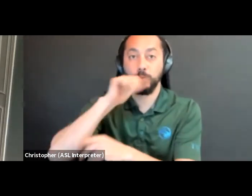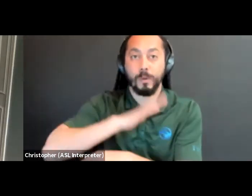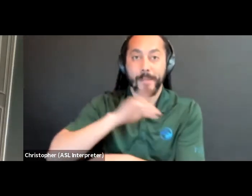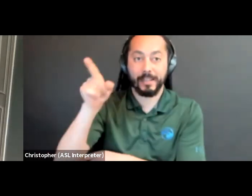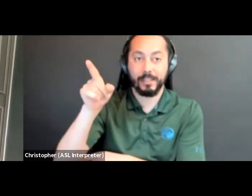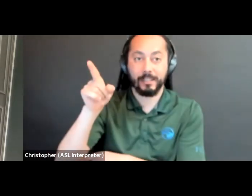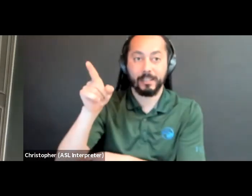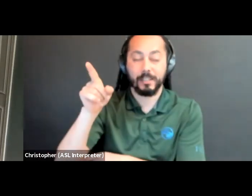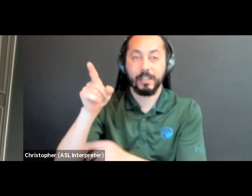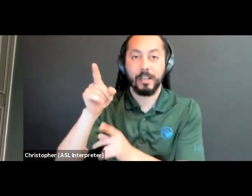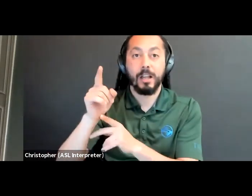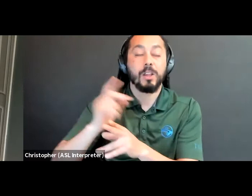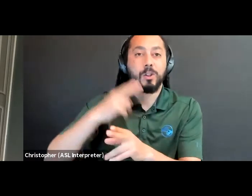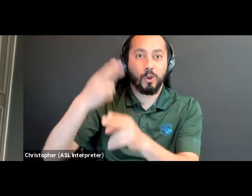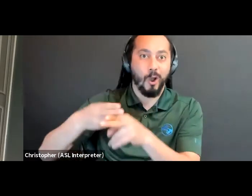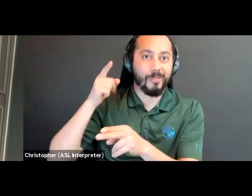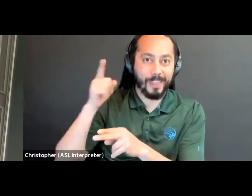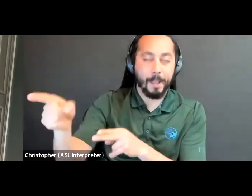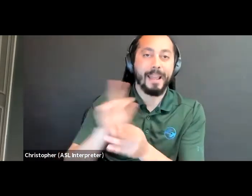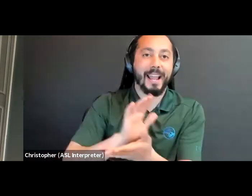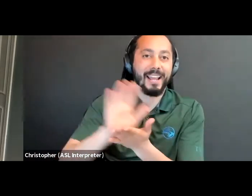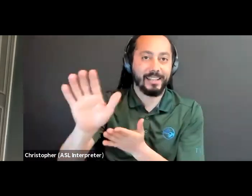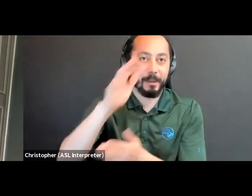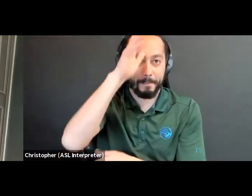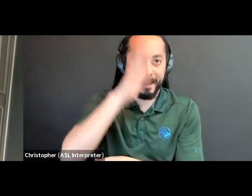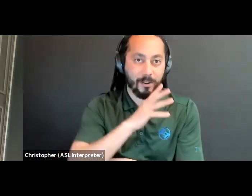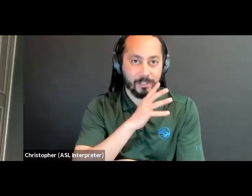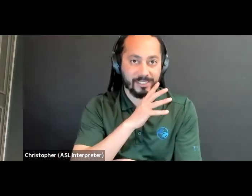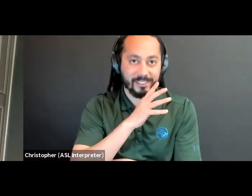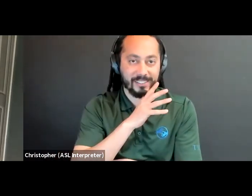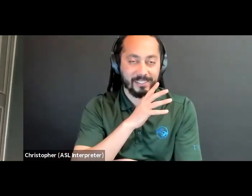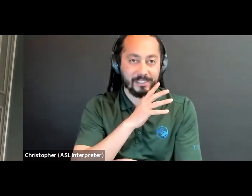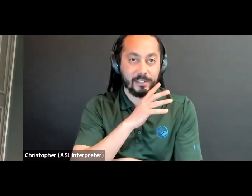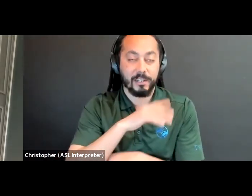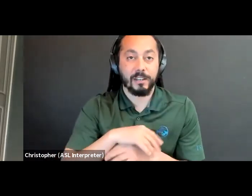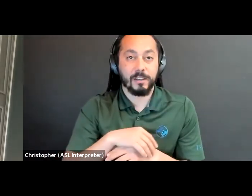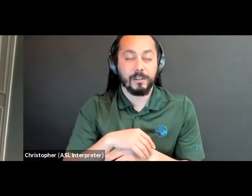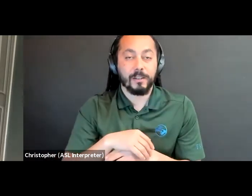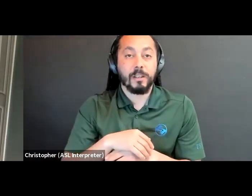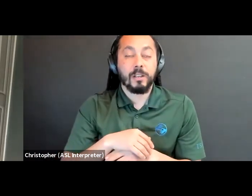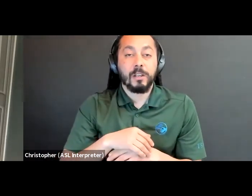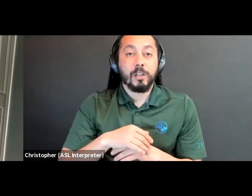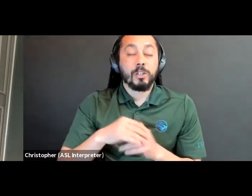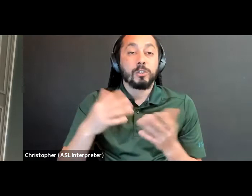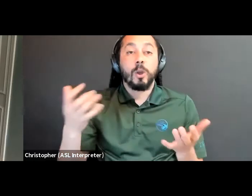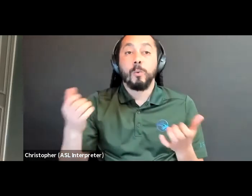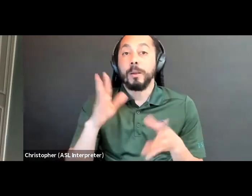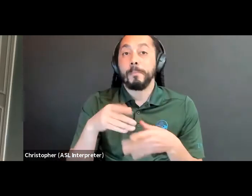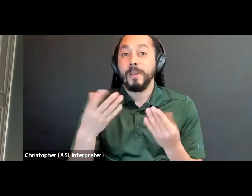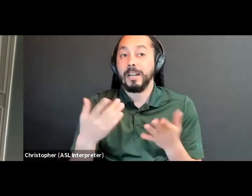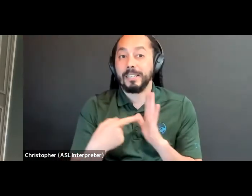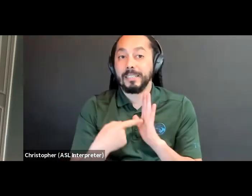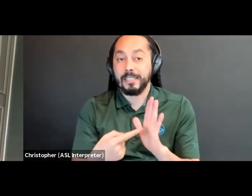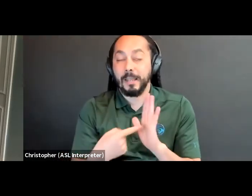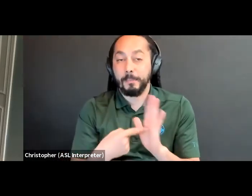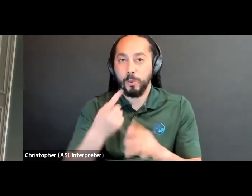as alienating parents. And I really want here to provide an example where in one case that we've